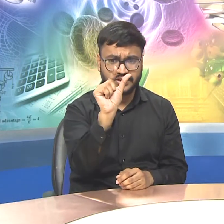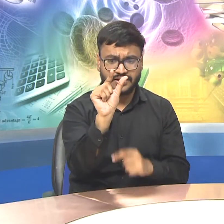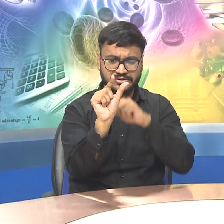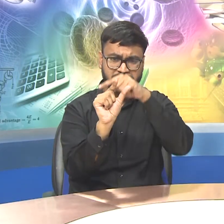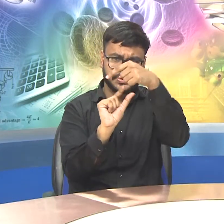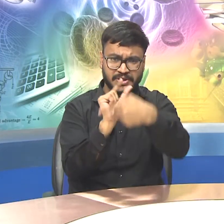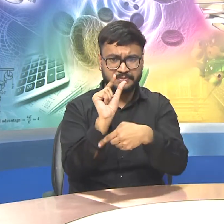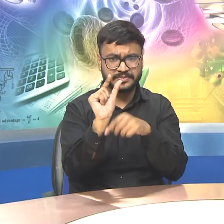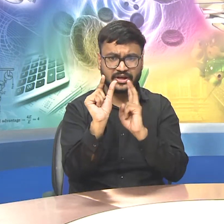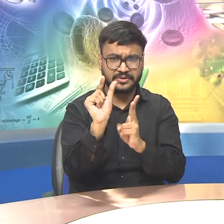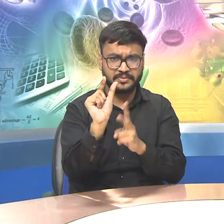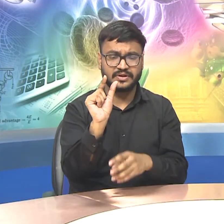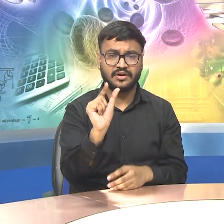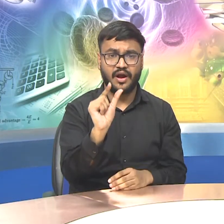Next is urgent.